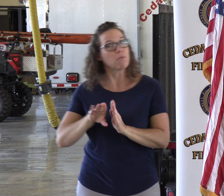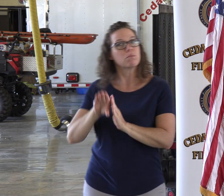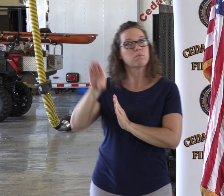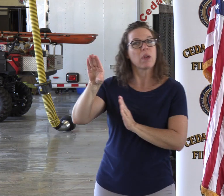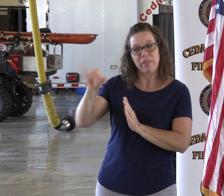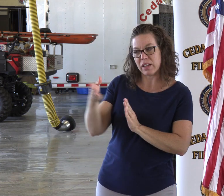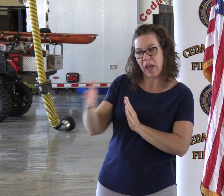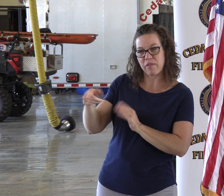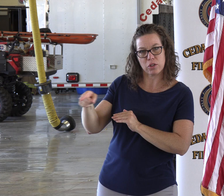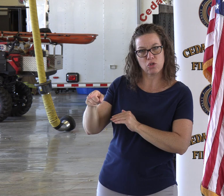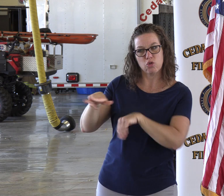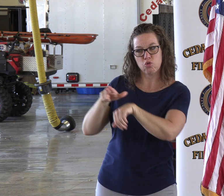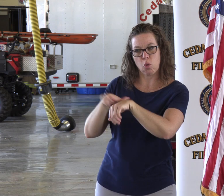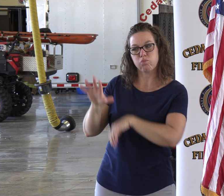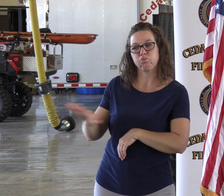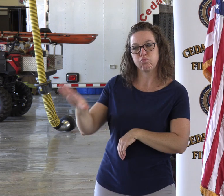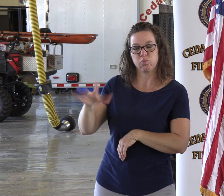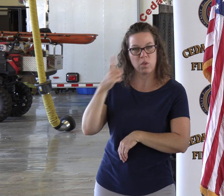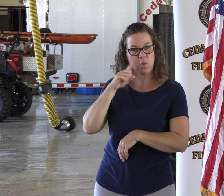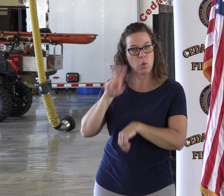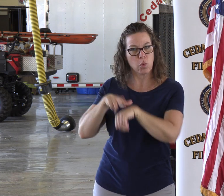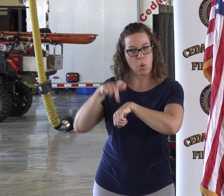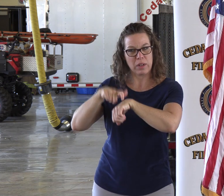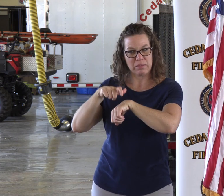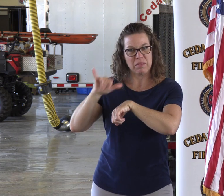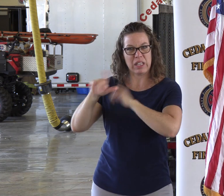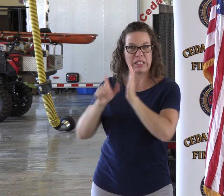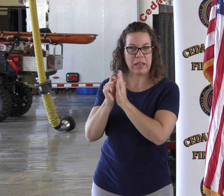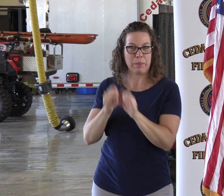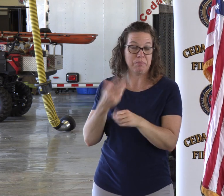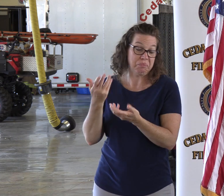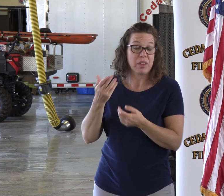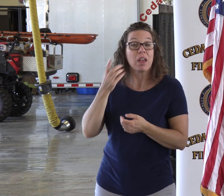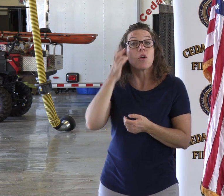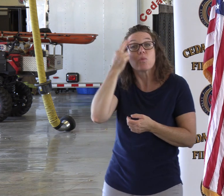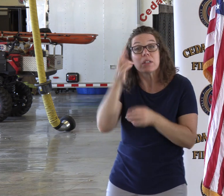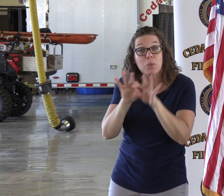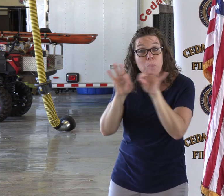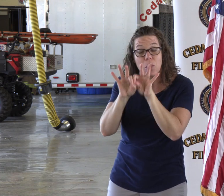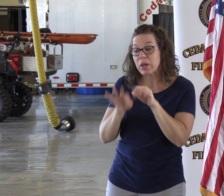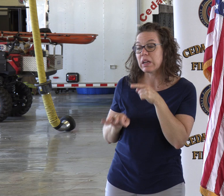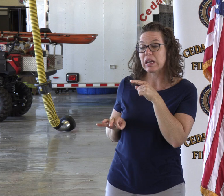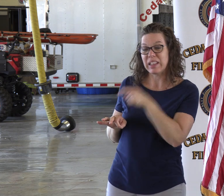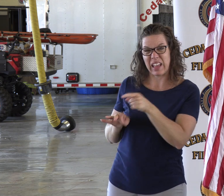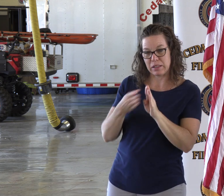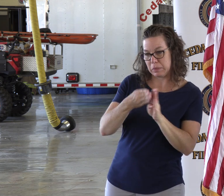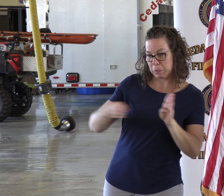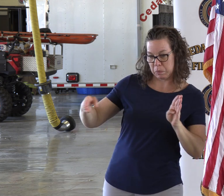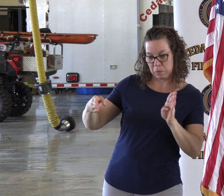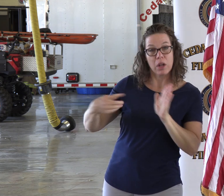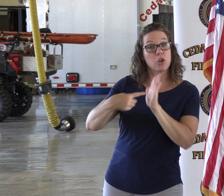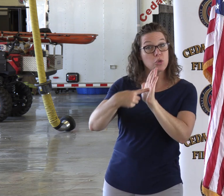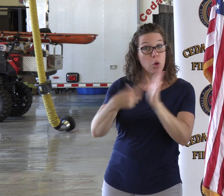within the average range of what we see for this time of year. The reason that's important, it shows that